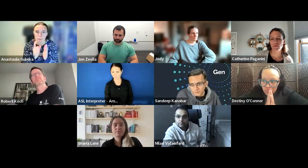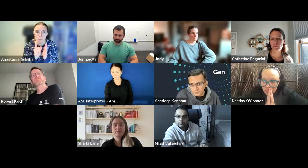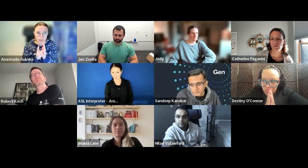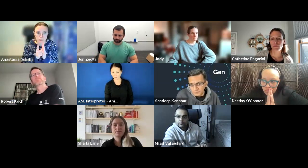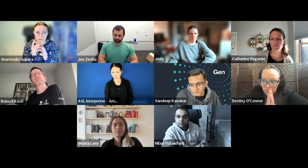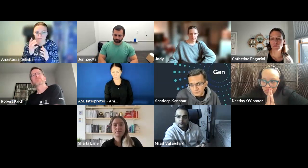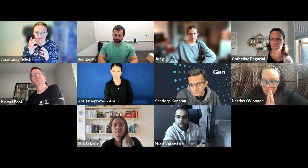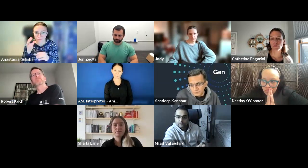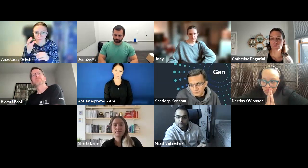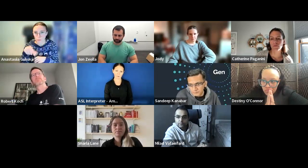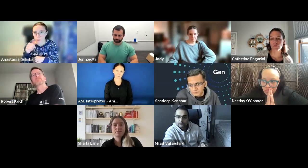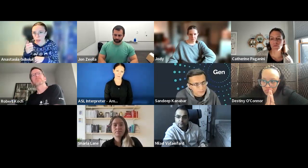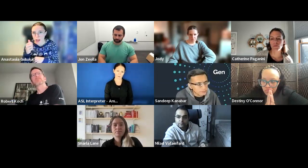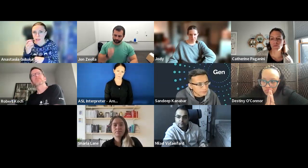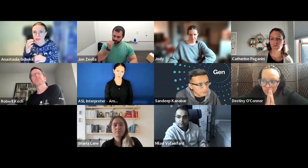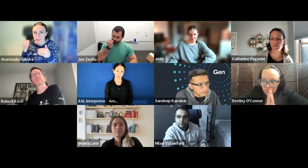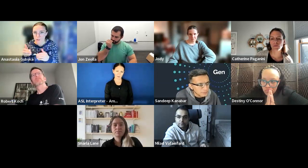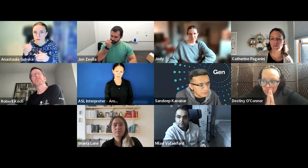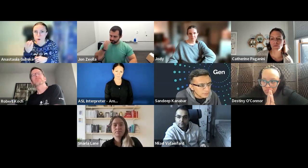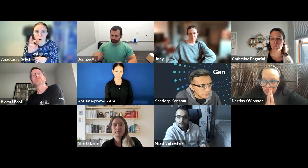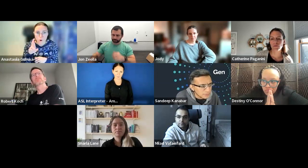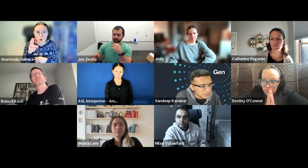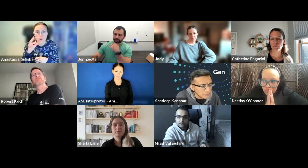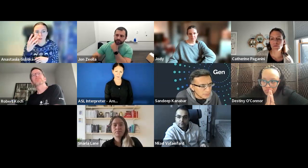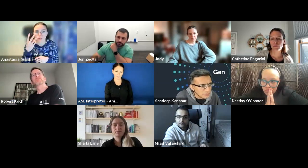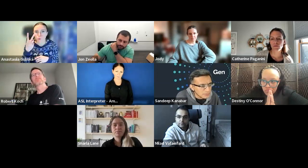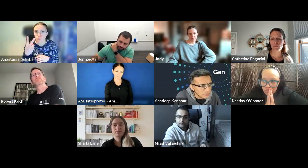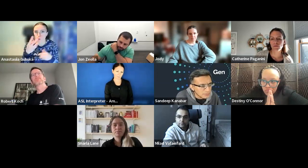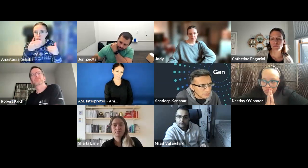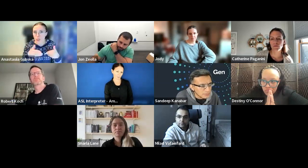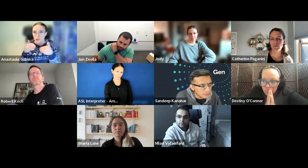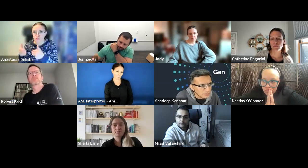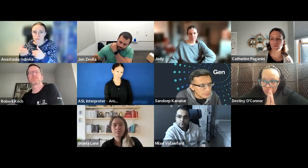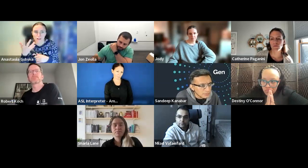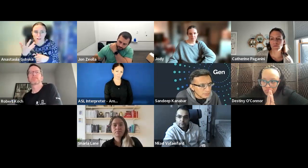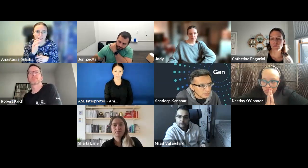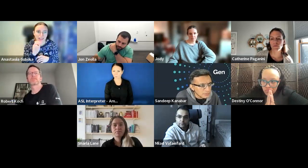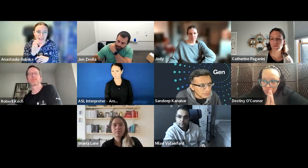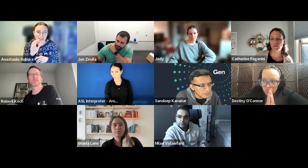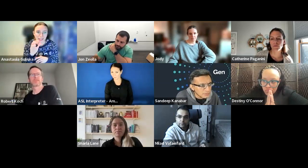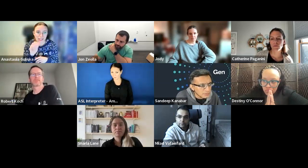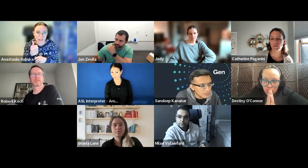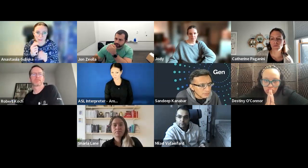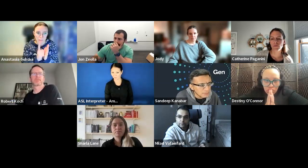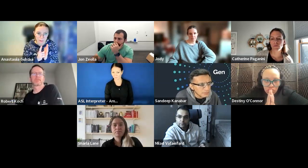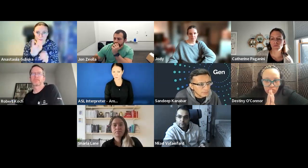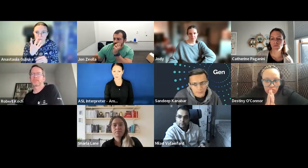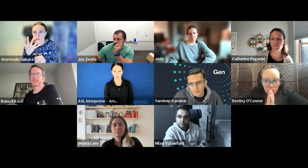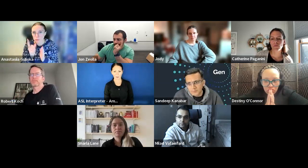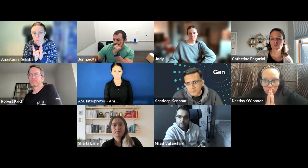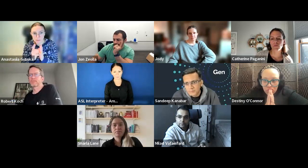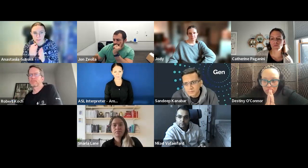of presentation, and then 10 minutes of Q&A, or two separate